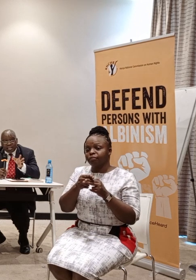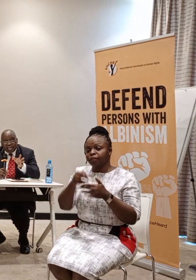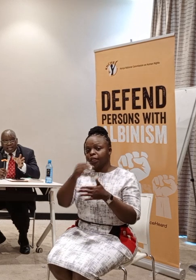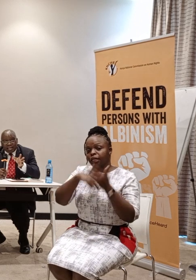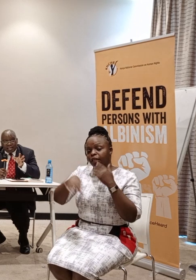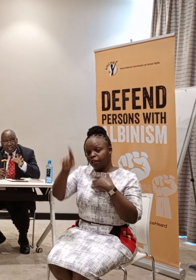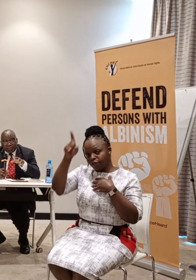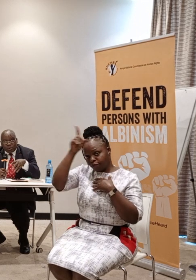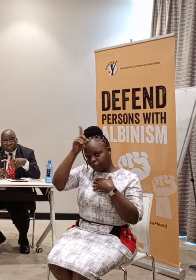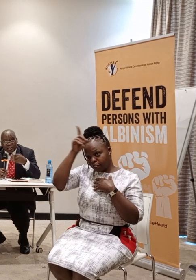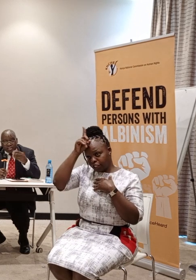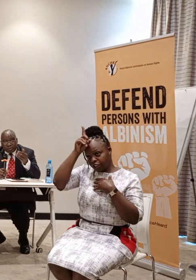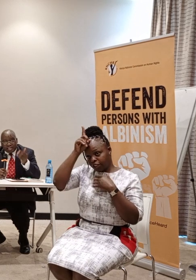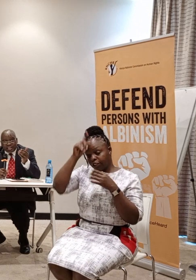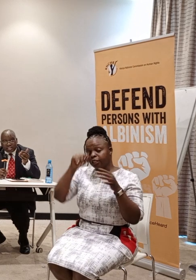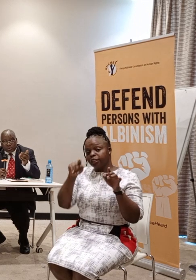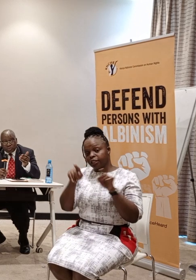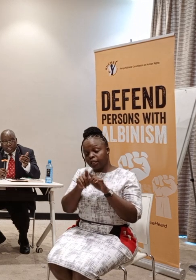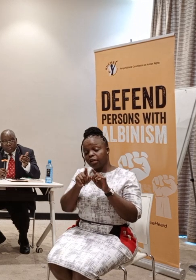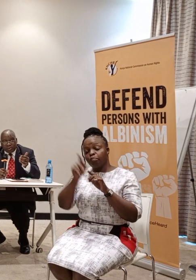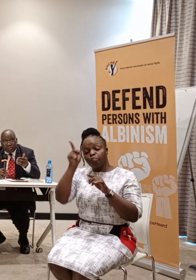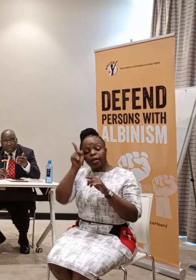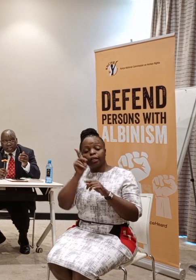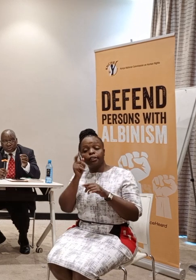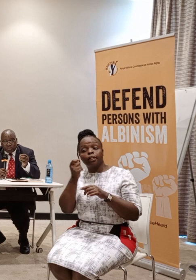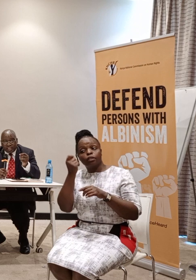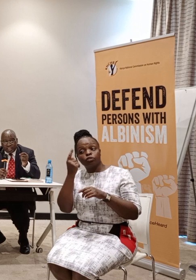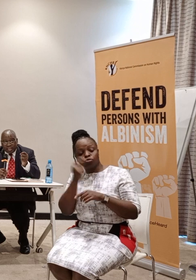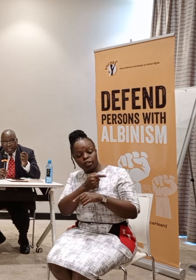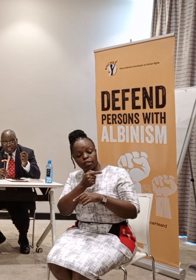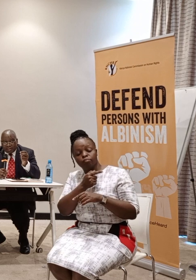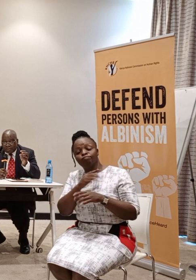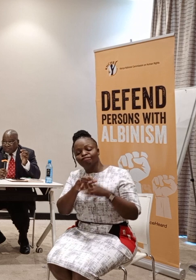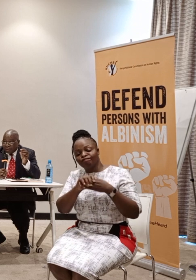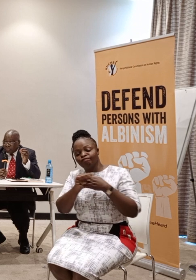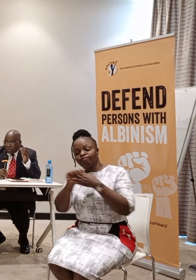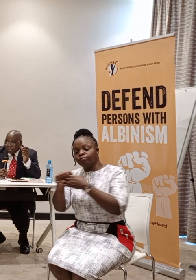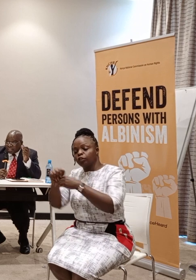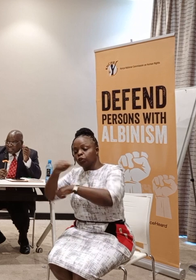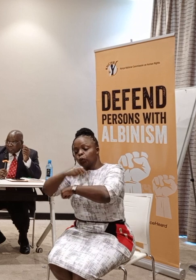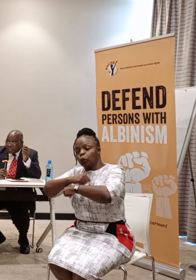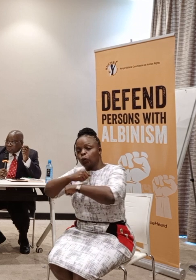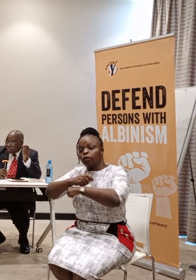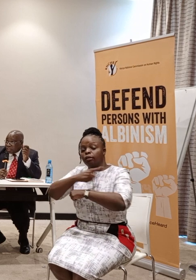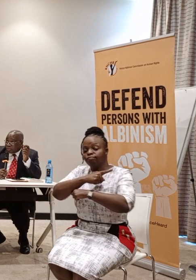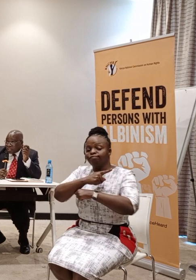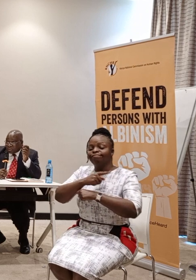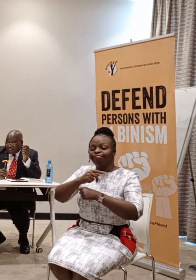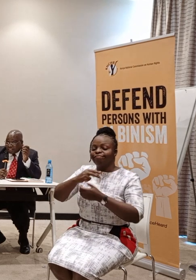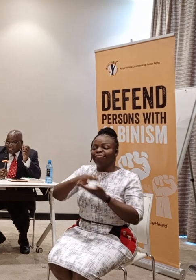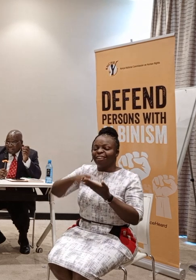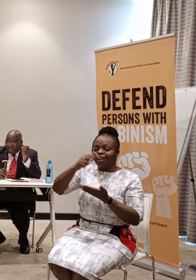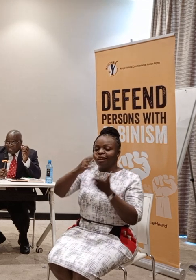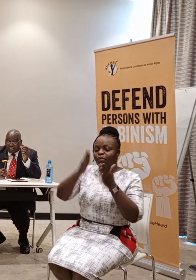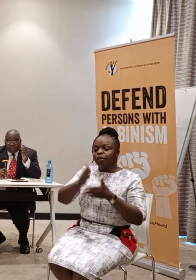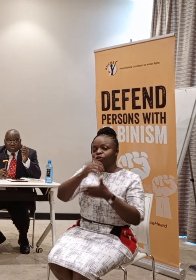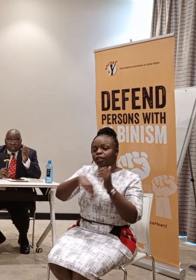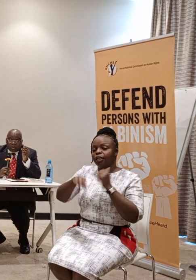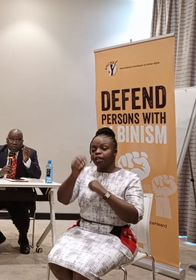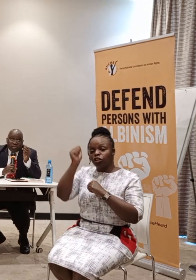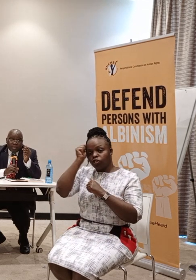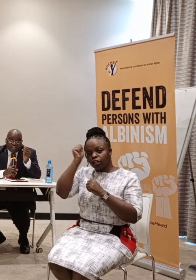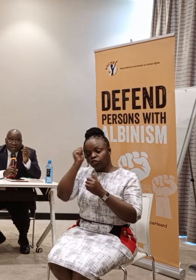village. And of course, his parents understood him. Wakampeleka Shule is a very, very prominent person in the education sector, as